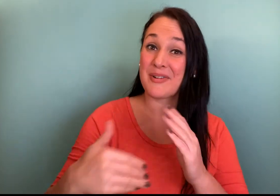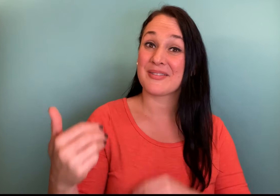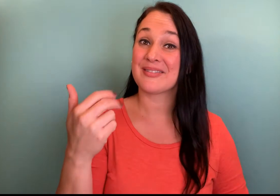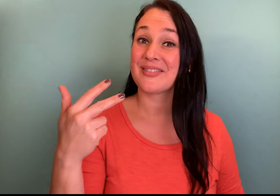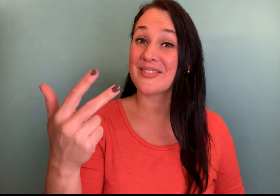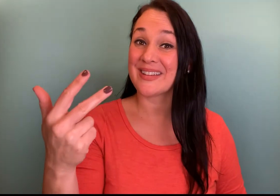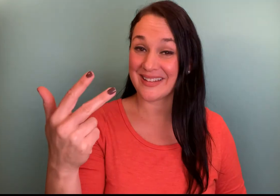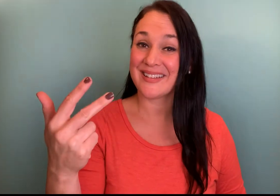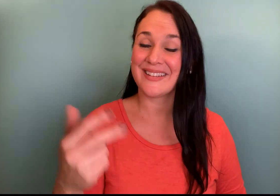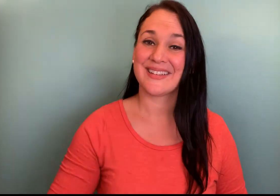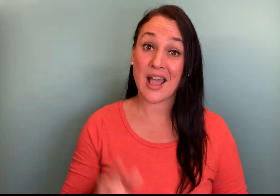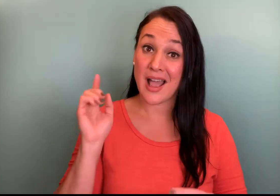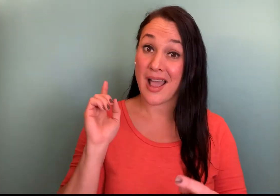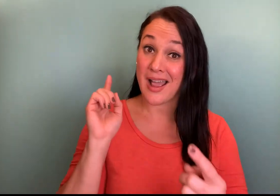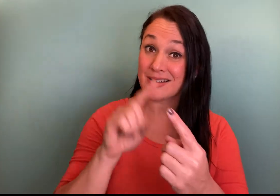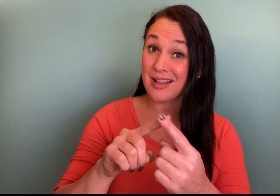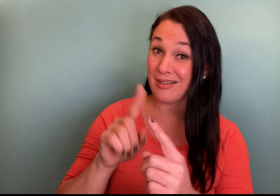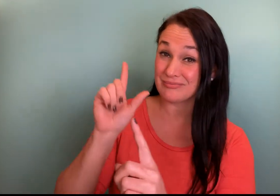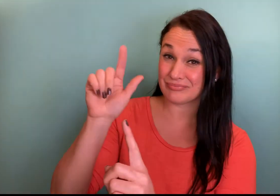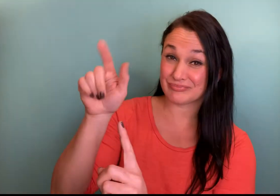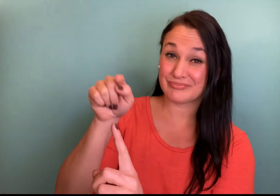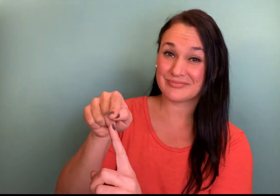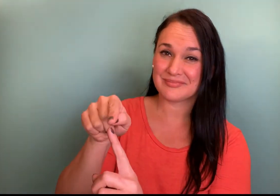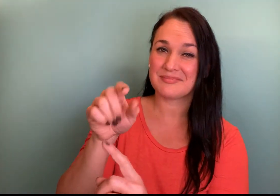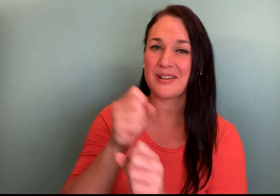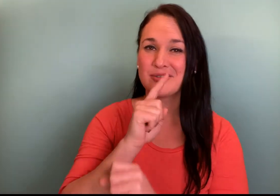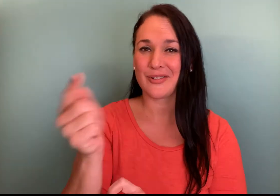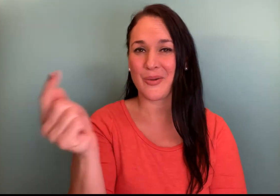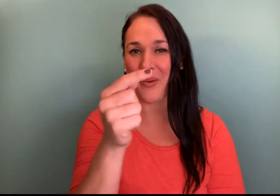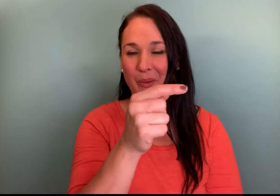time on part 3. Until